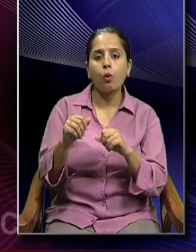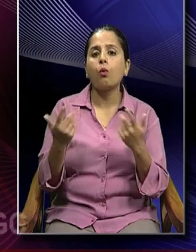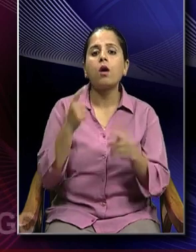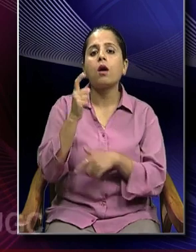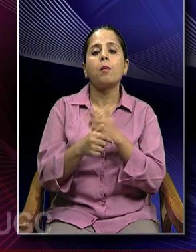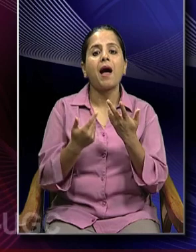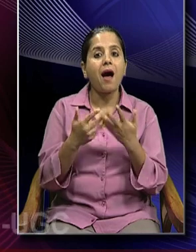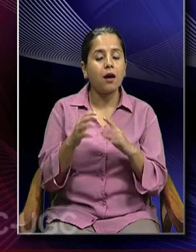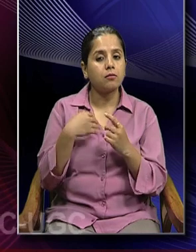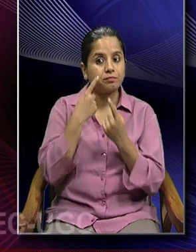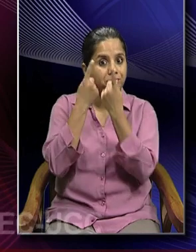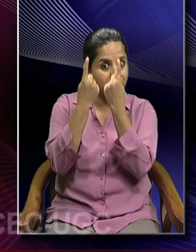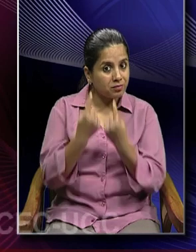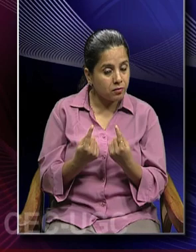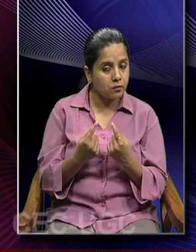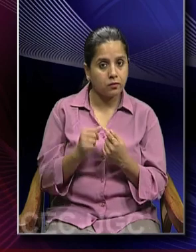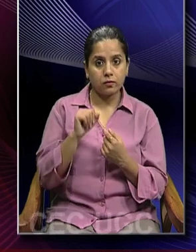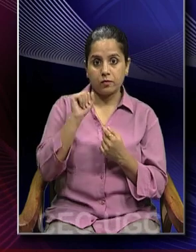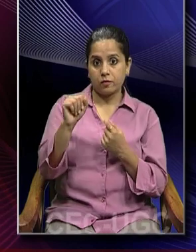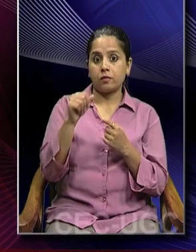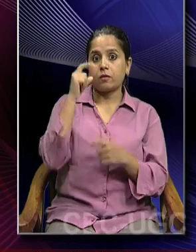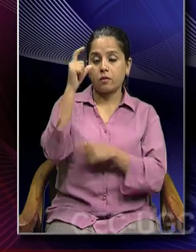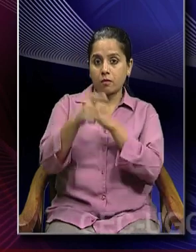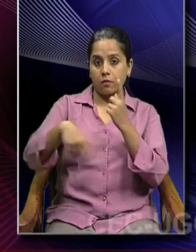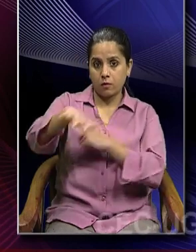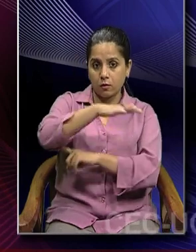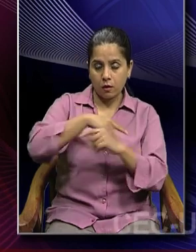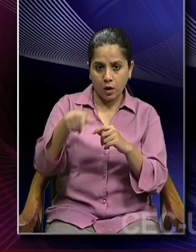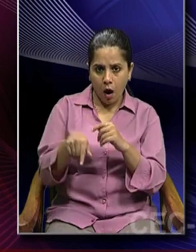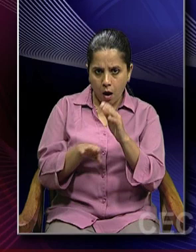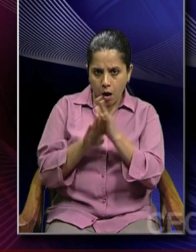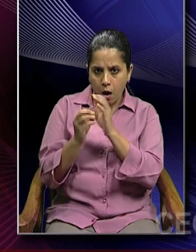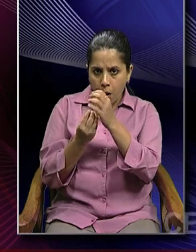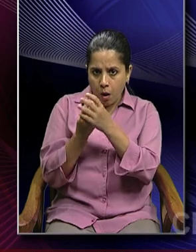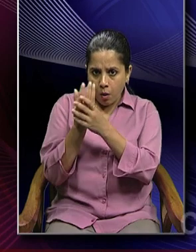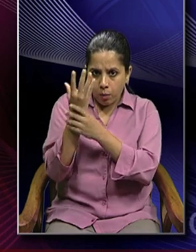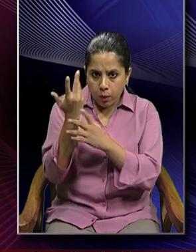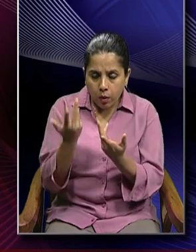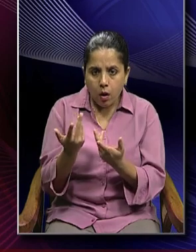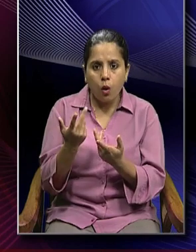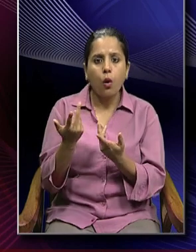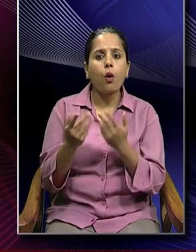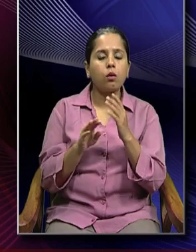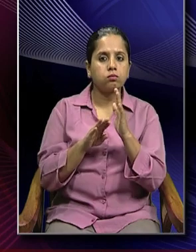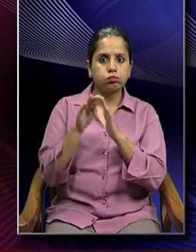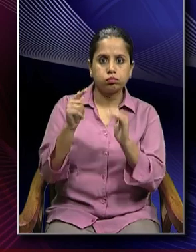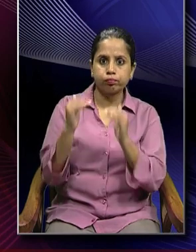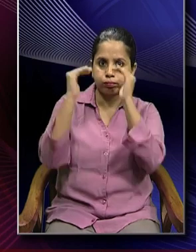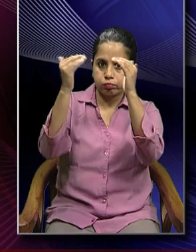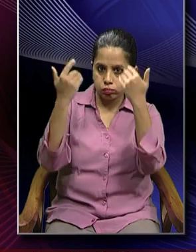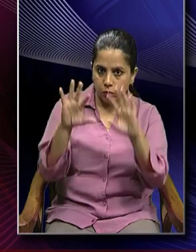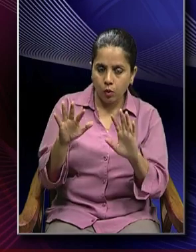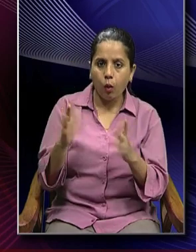we are going to analyze, whether that industry is at the growth stage or maturity stage or decline stage.